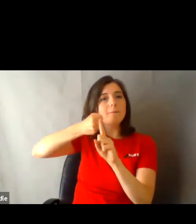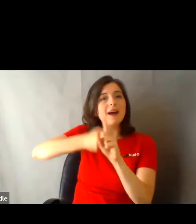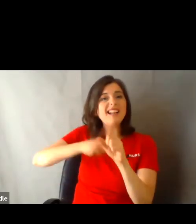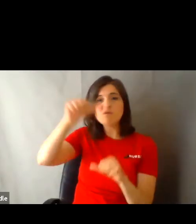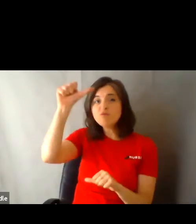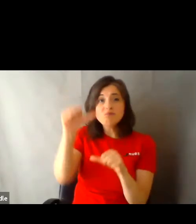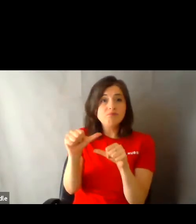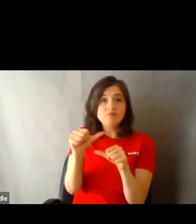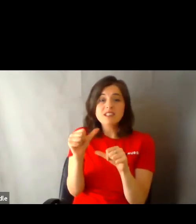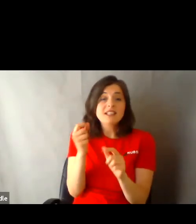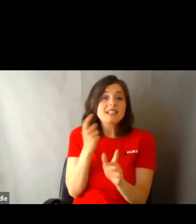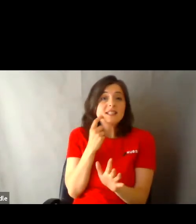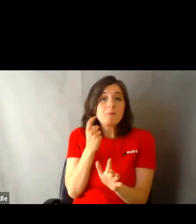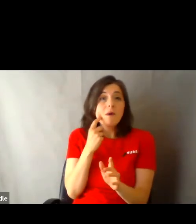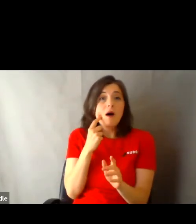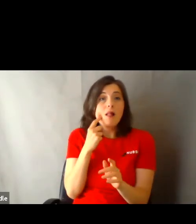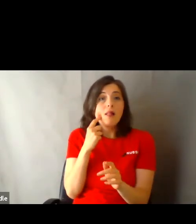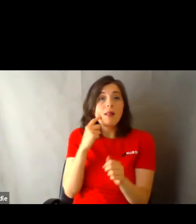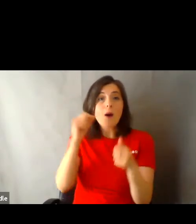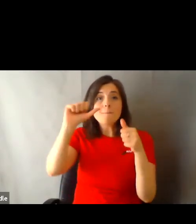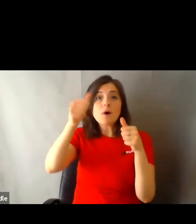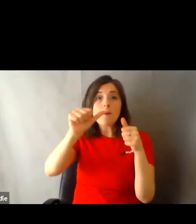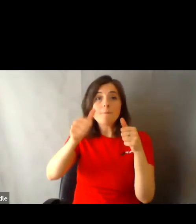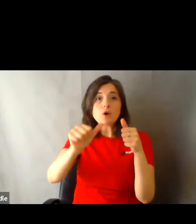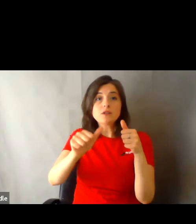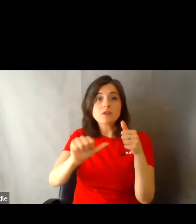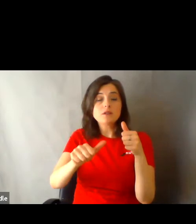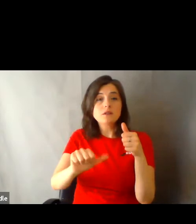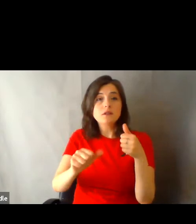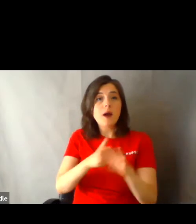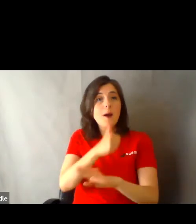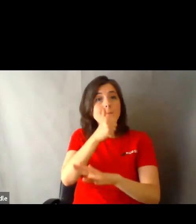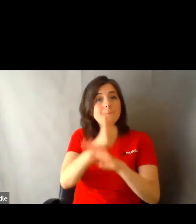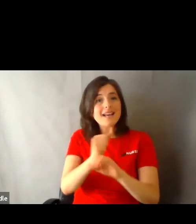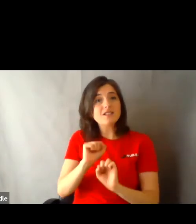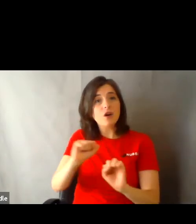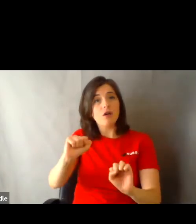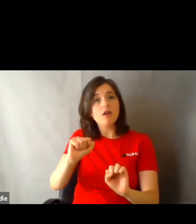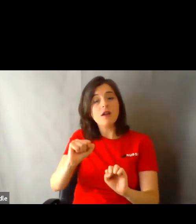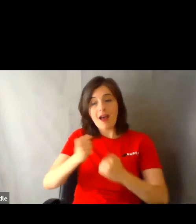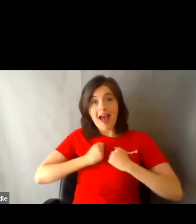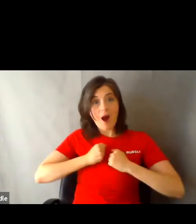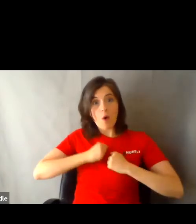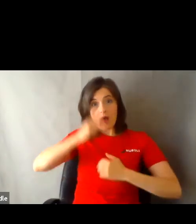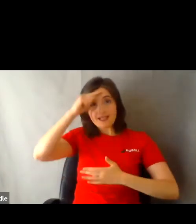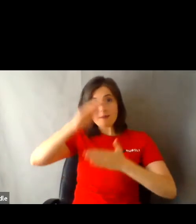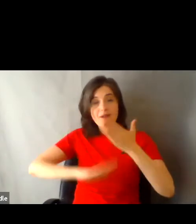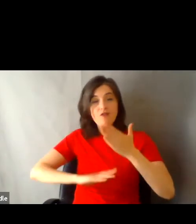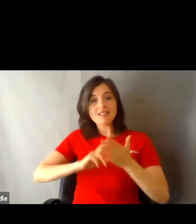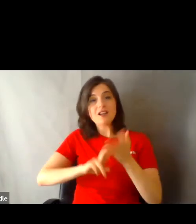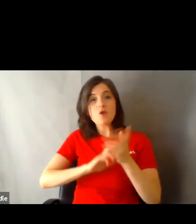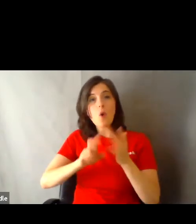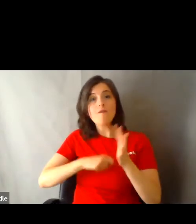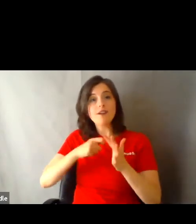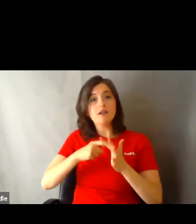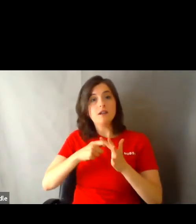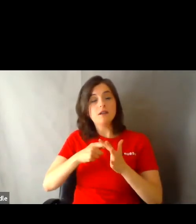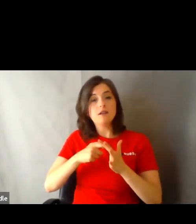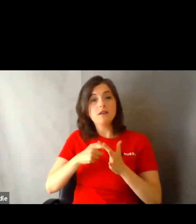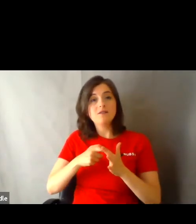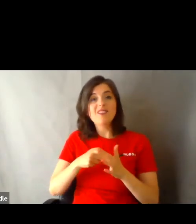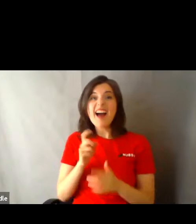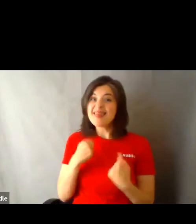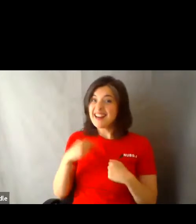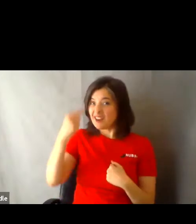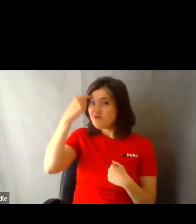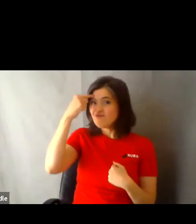very simple, it's bullet points, but it's based on the experience in Norfolk. But that's what I think is